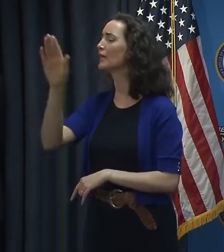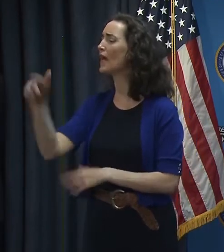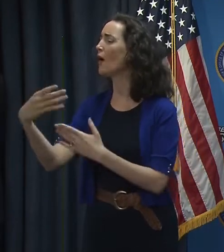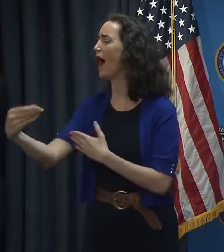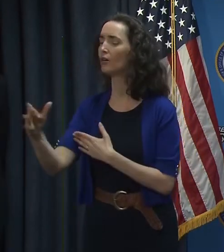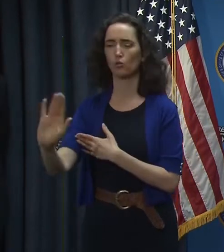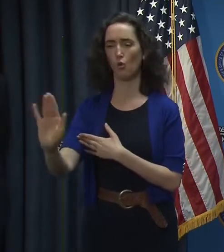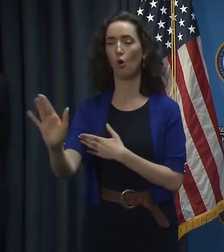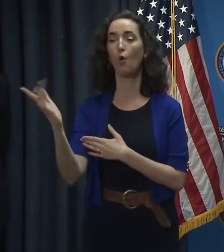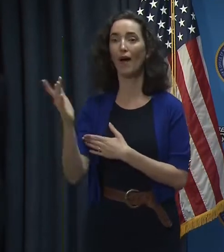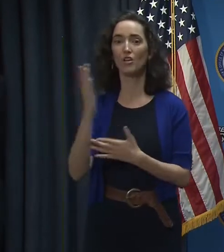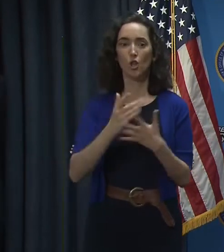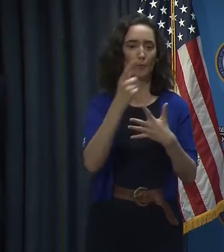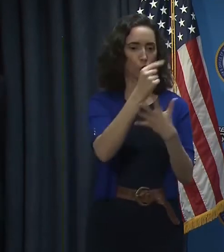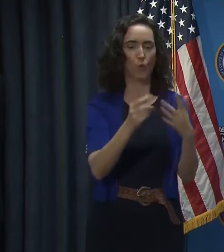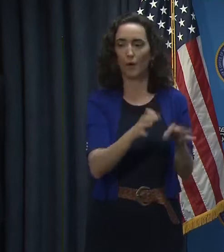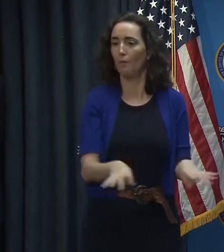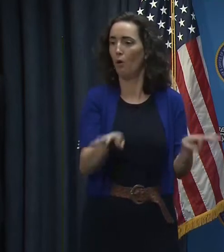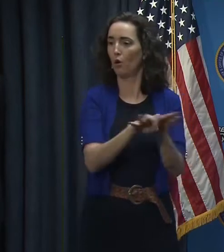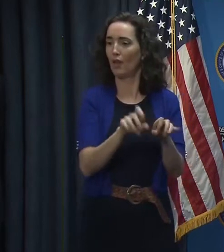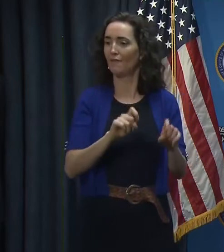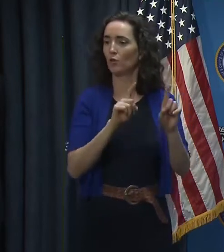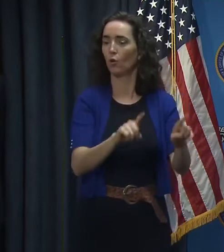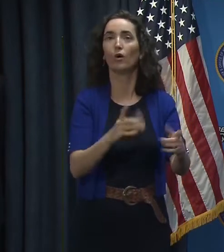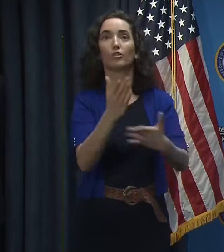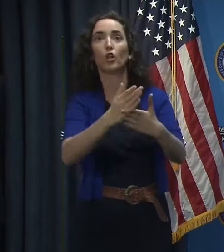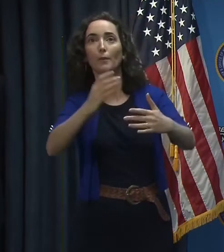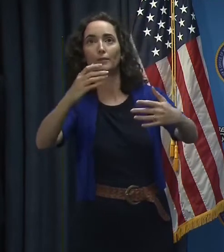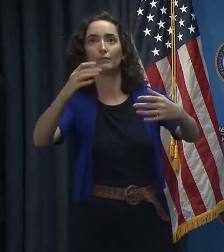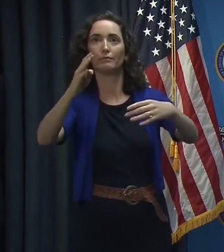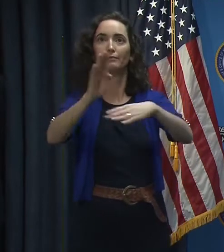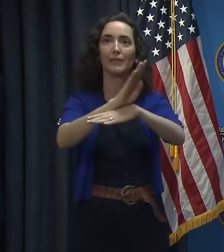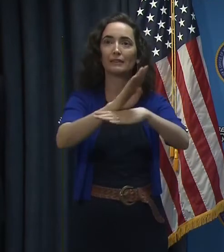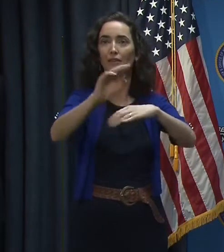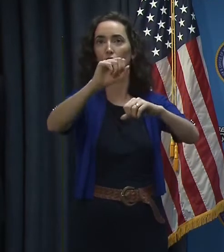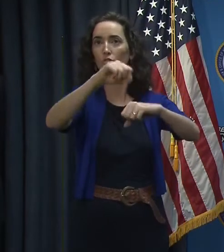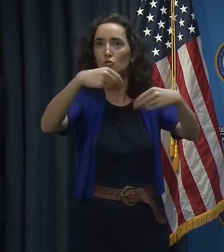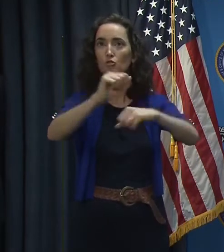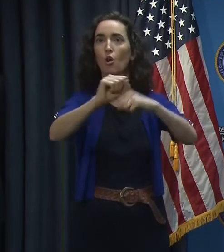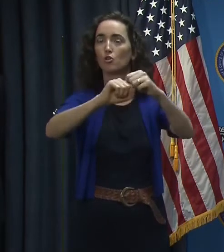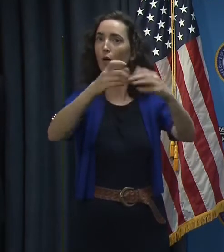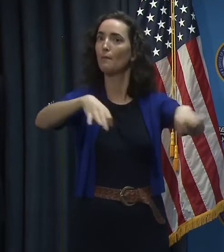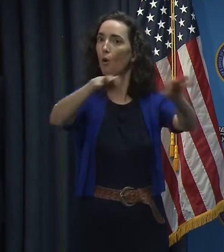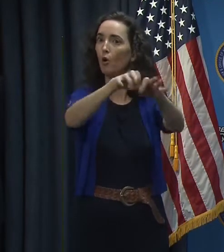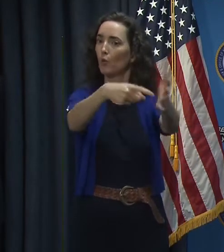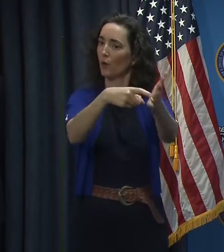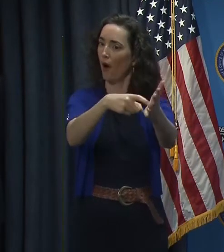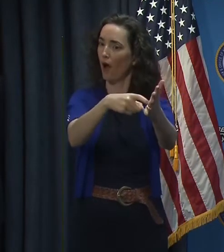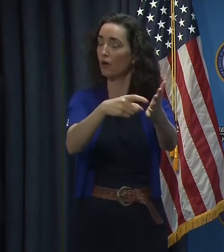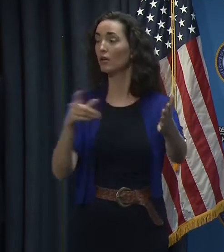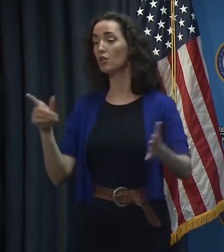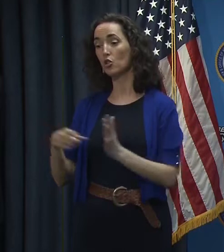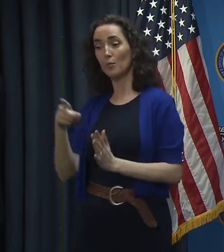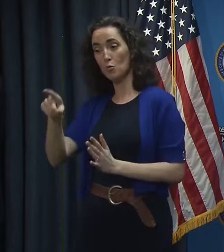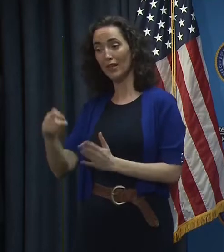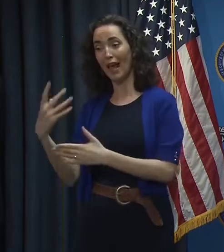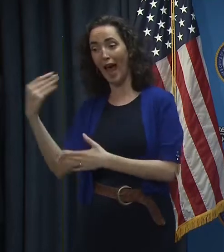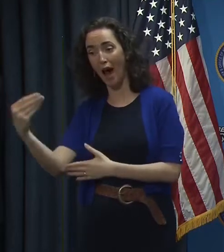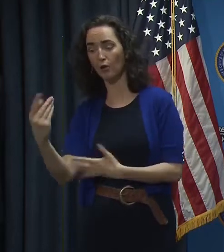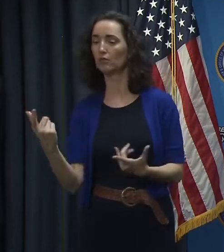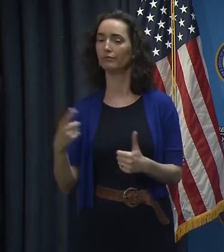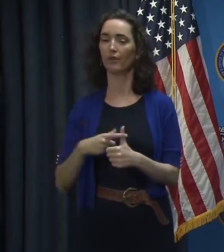essential activities, just like there are essential infrastructure, and that you do need to go out as necessary to get